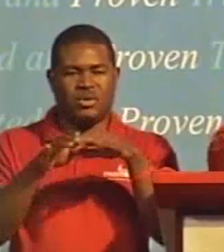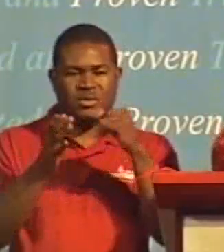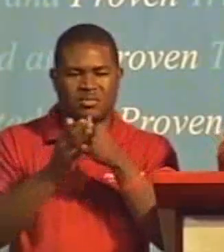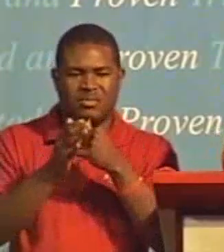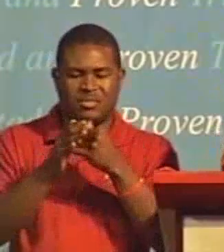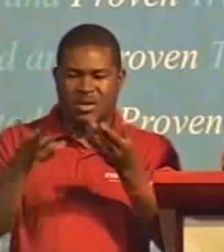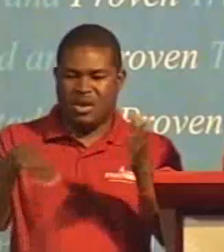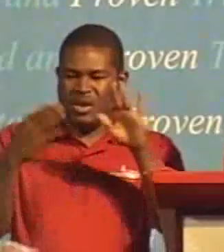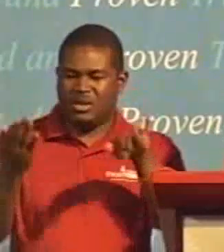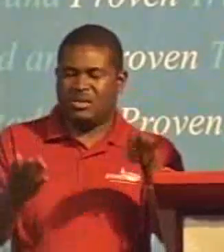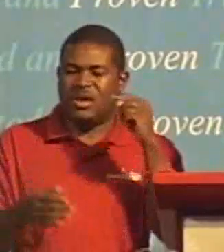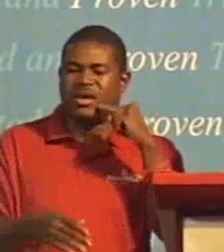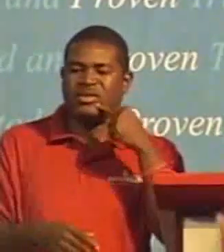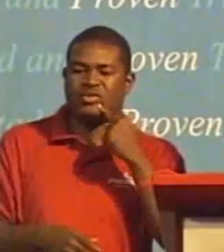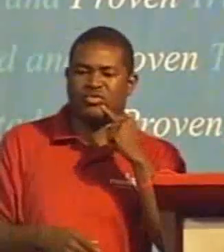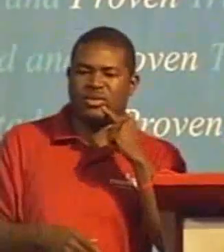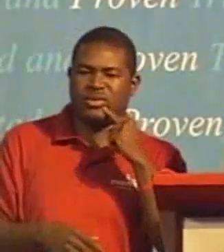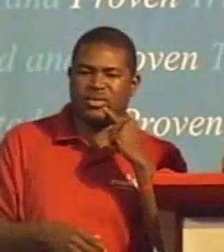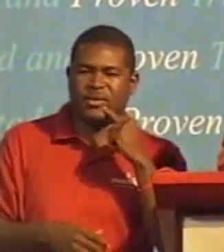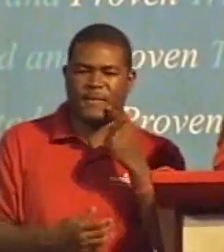Dead serious.